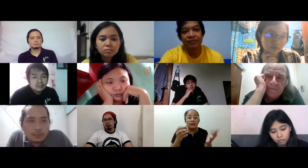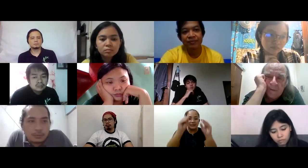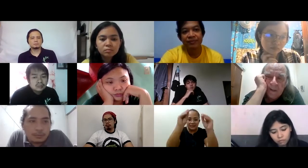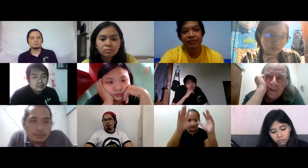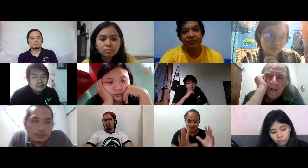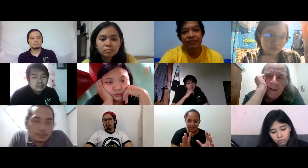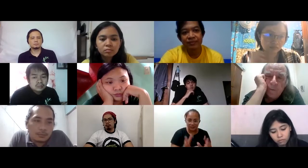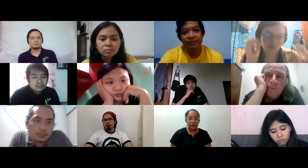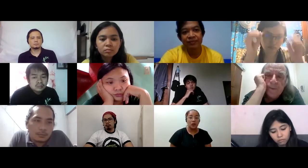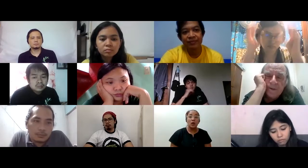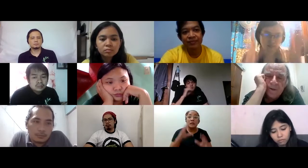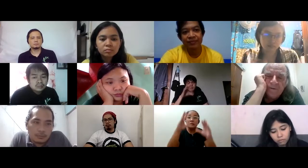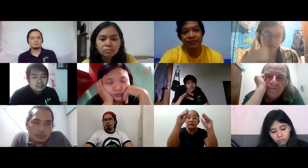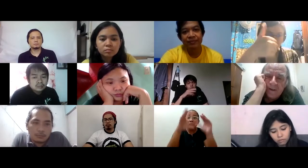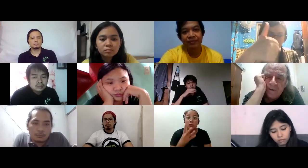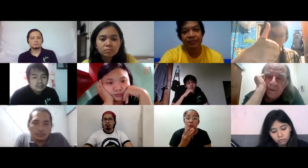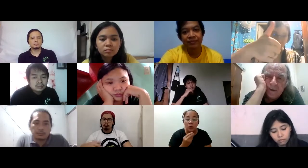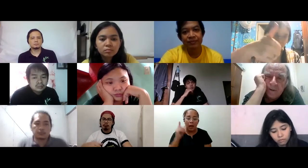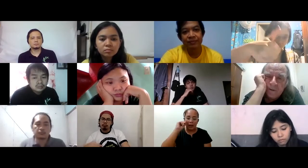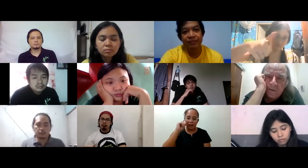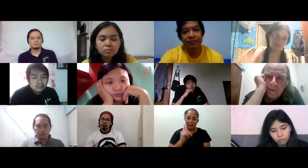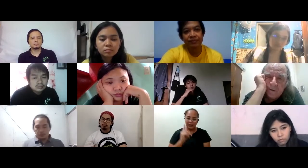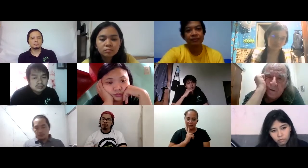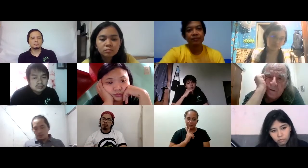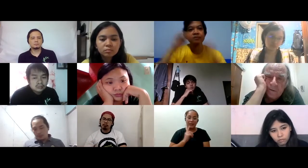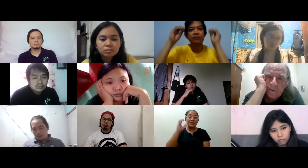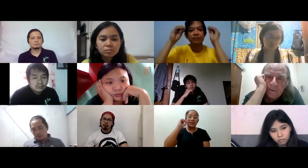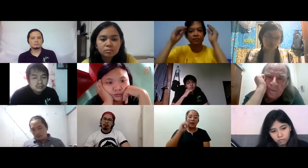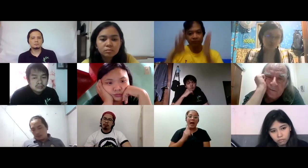deaf and will be certified to teach.